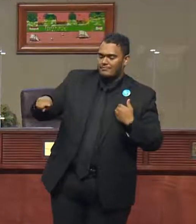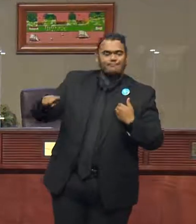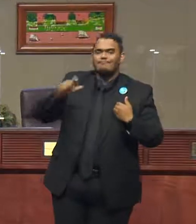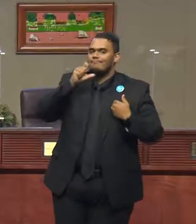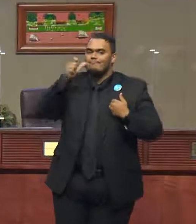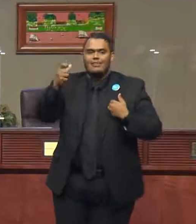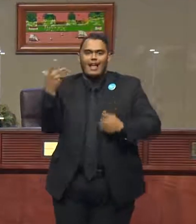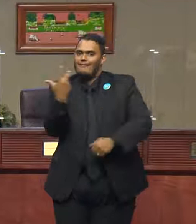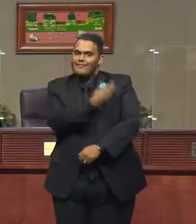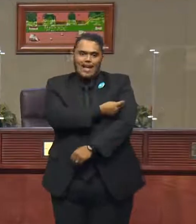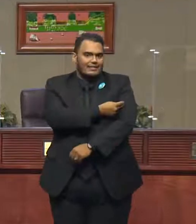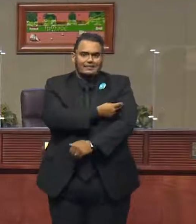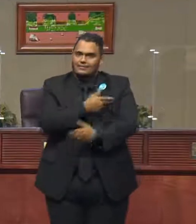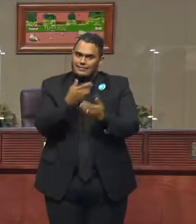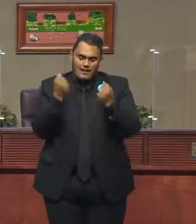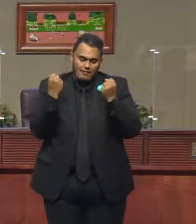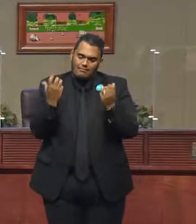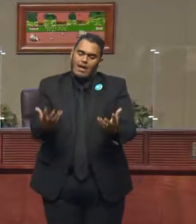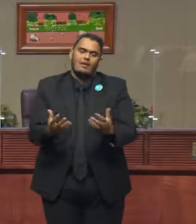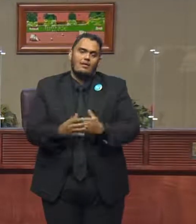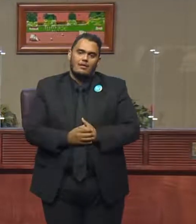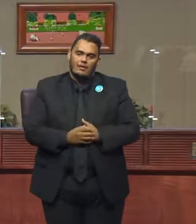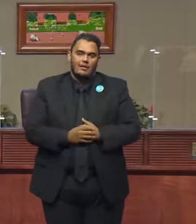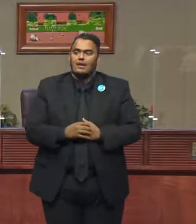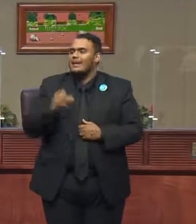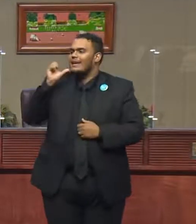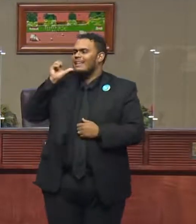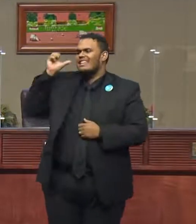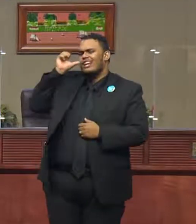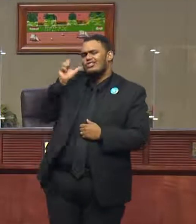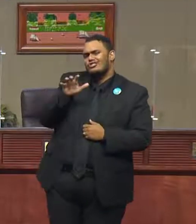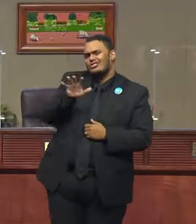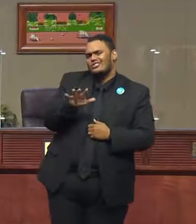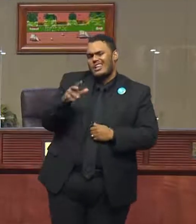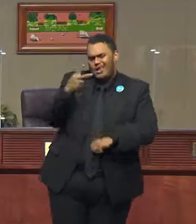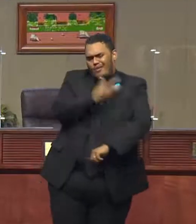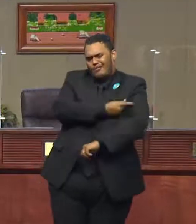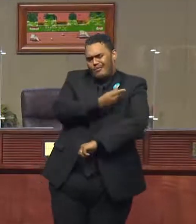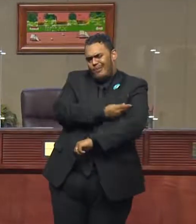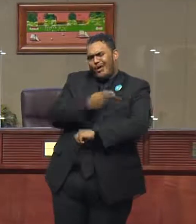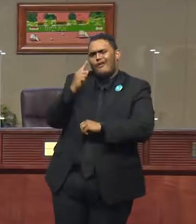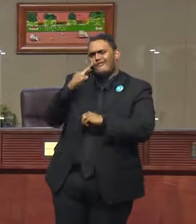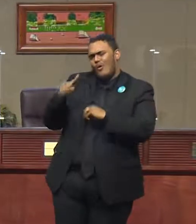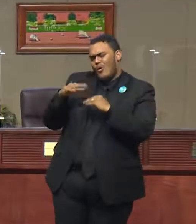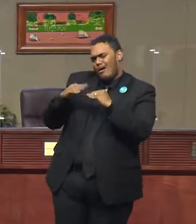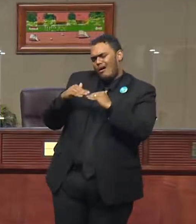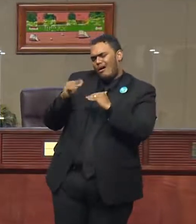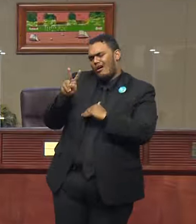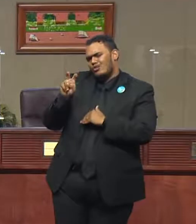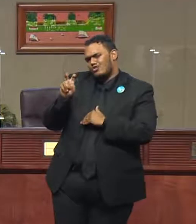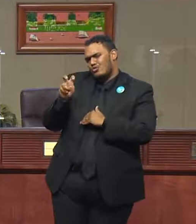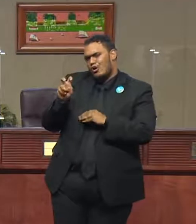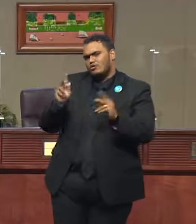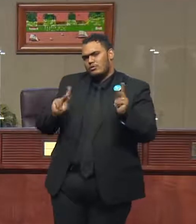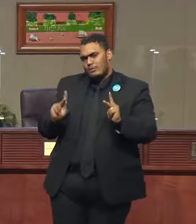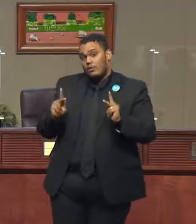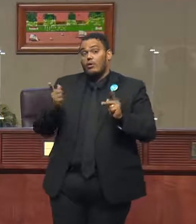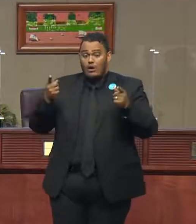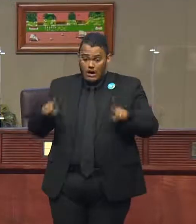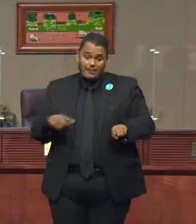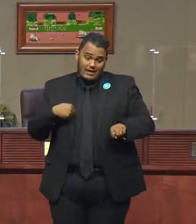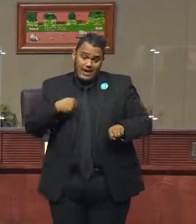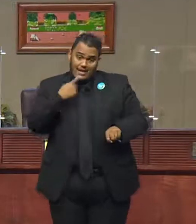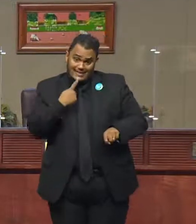we only vaccinated a little bit over 200 people. And we say us, meaning the royal us, in the entire